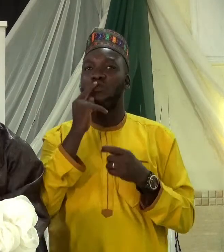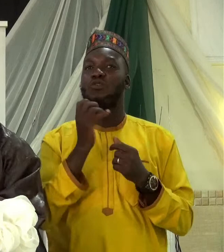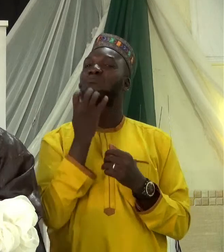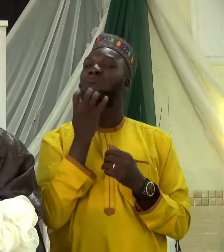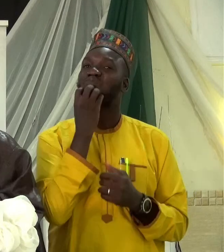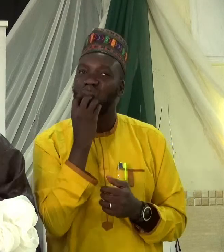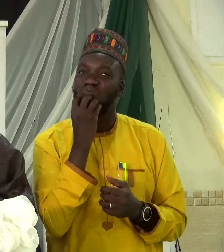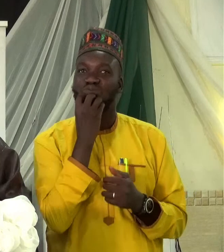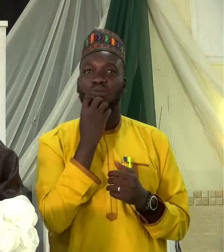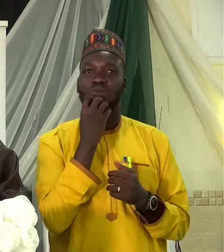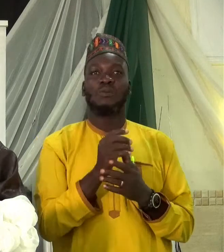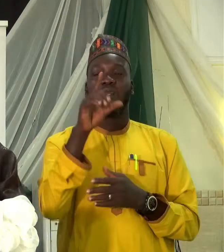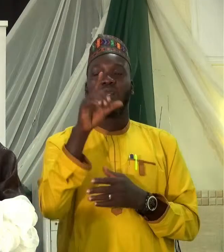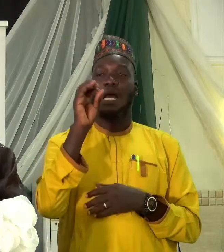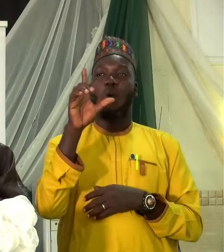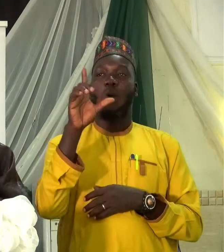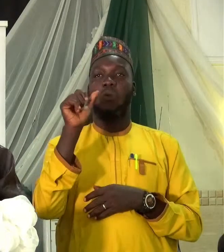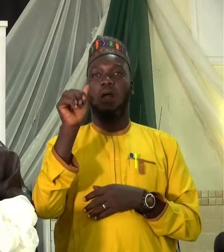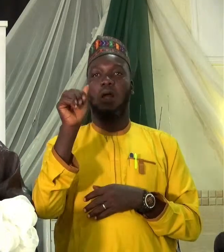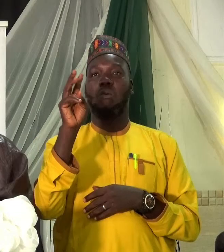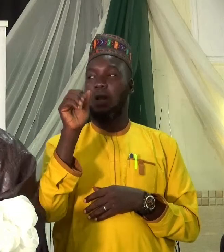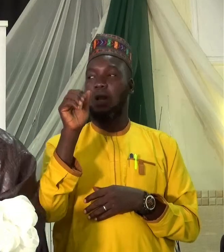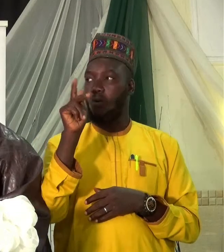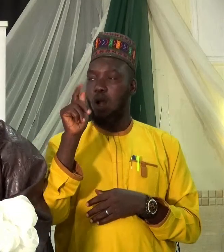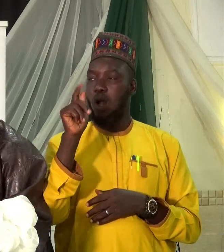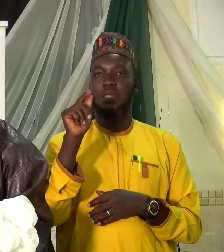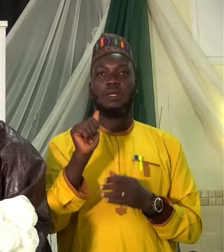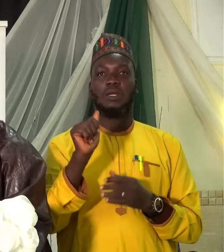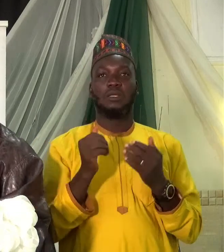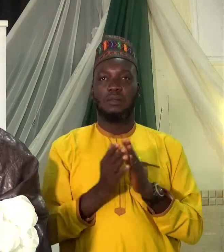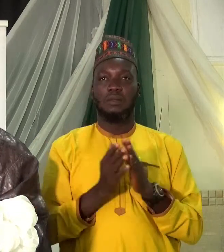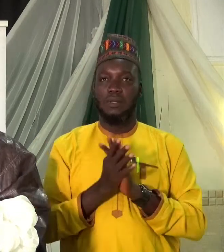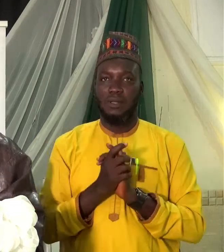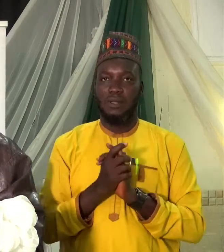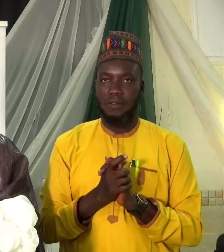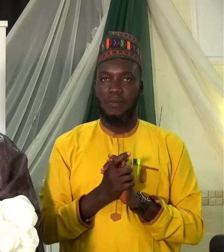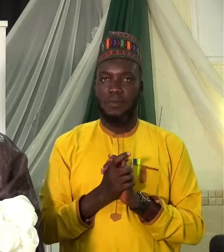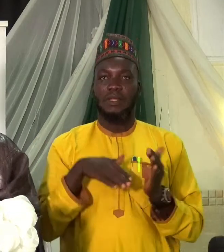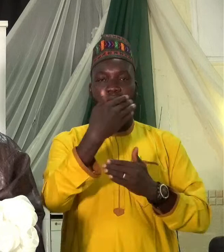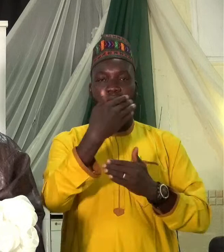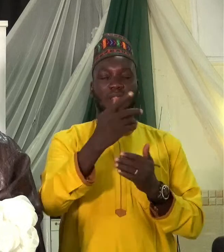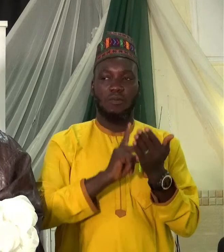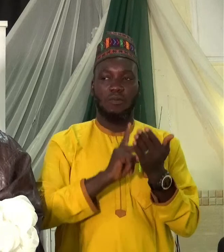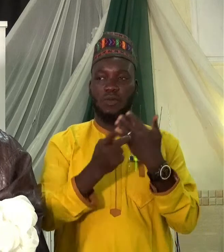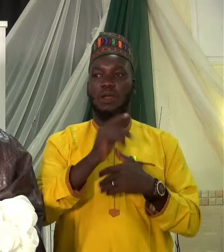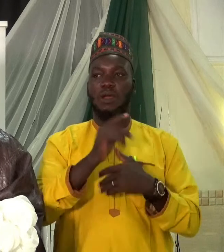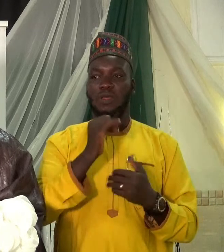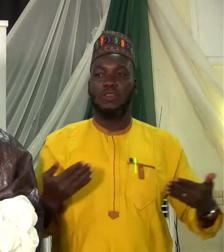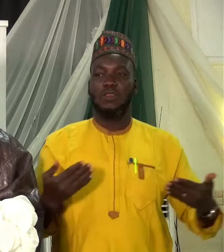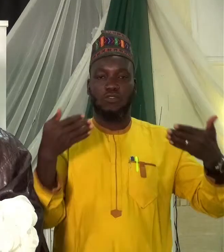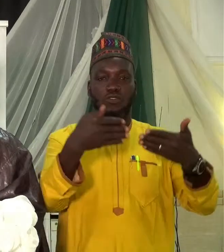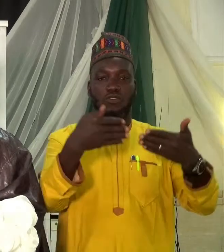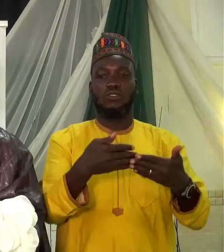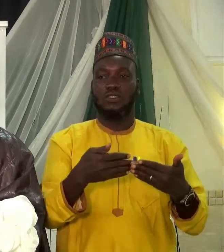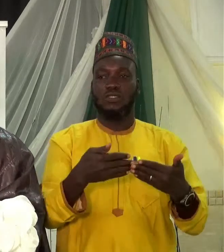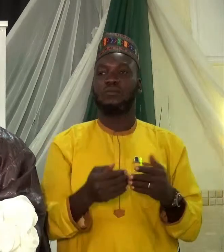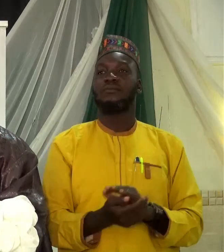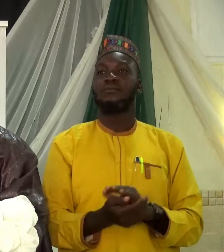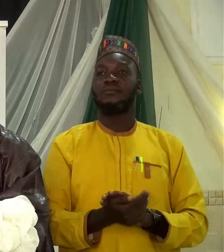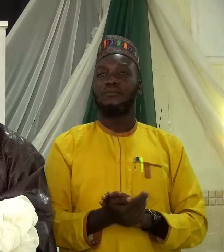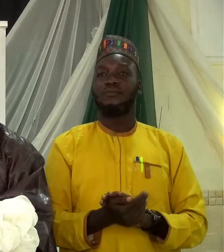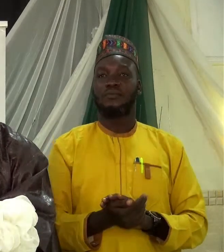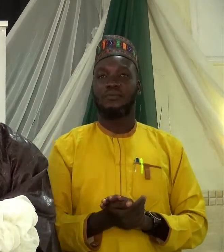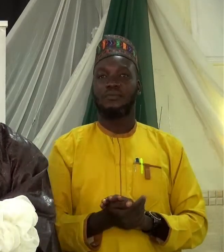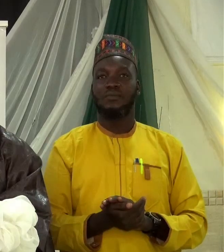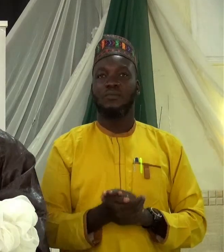la hawla wala quwwata illa billahi alil azim eyi to kan ni si won ni introduction to the restroom ta